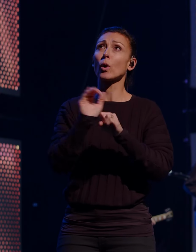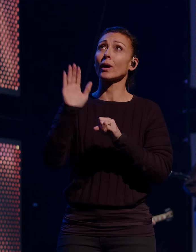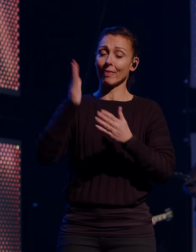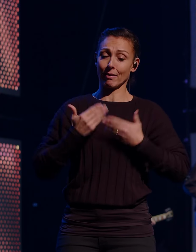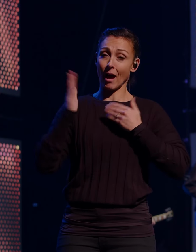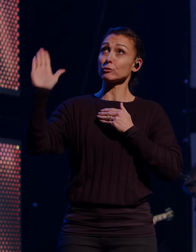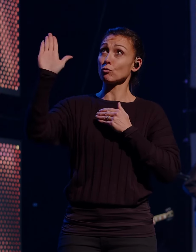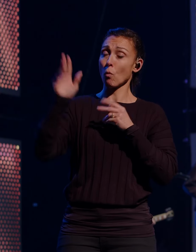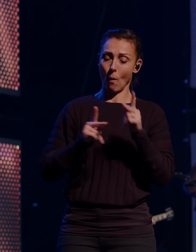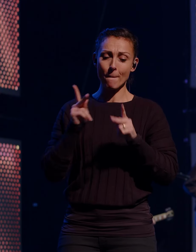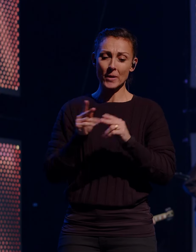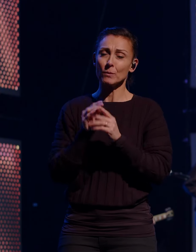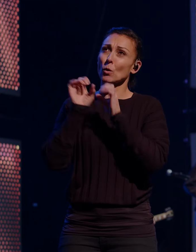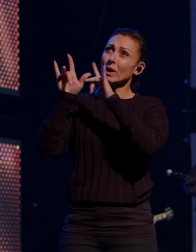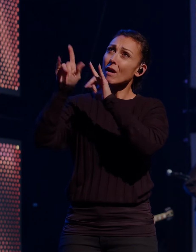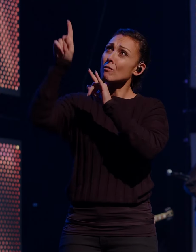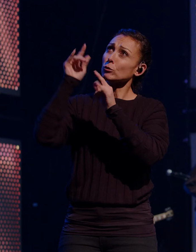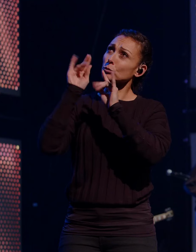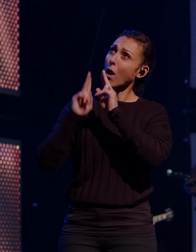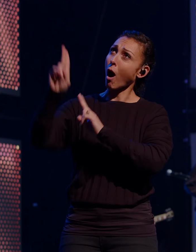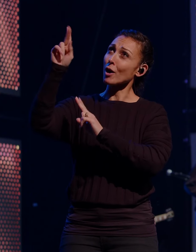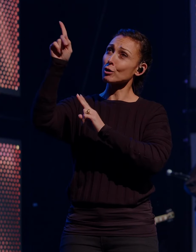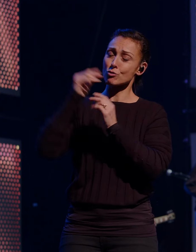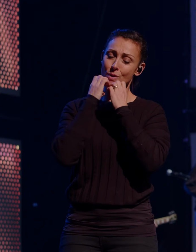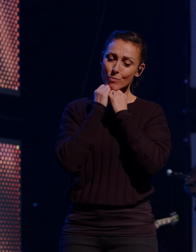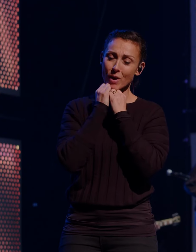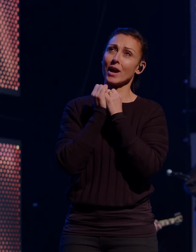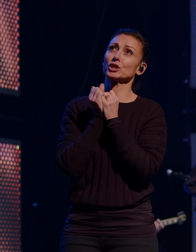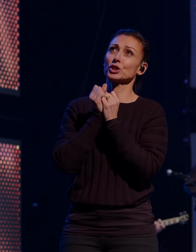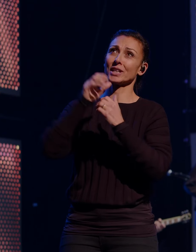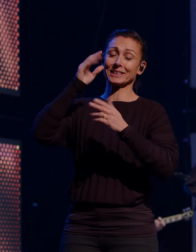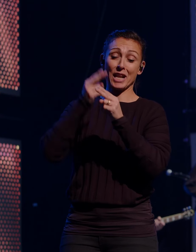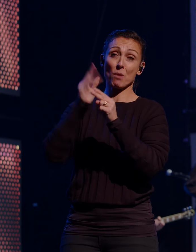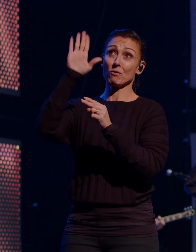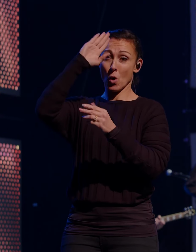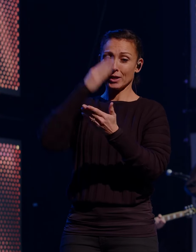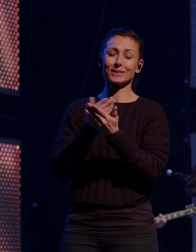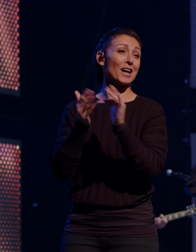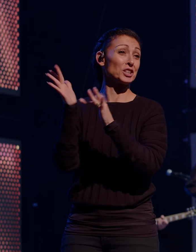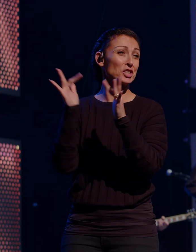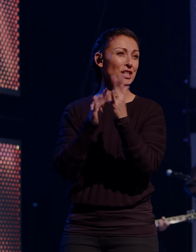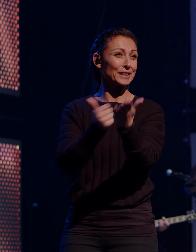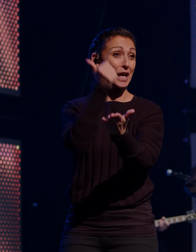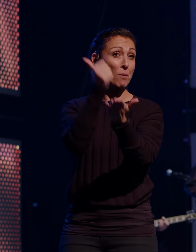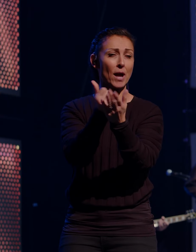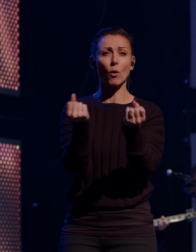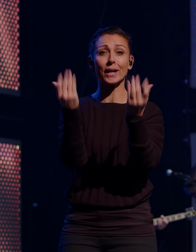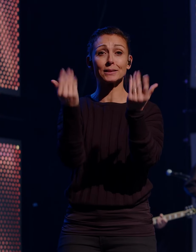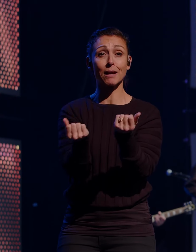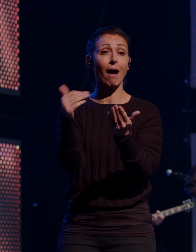you. We honor you. It's in your precious Son, Jesus' name we pray. Let all God's people say amen. Say amen one more time.